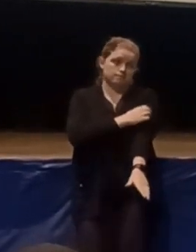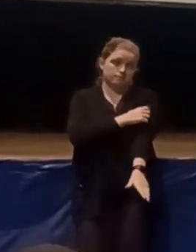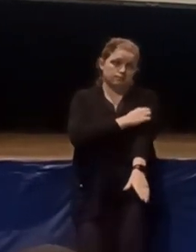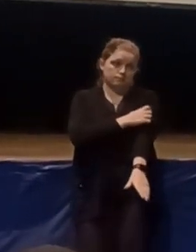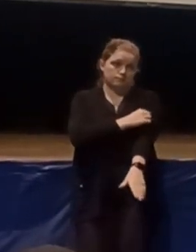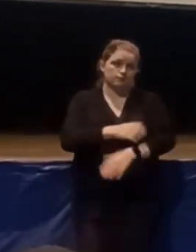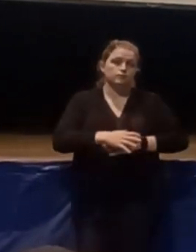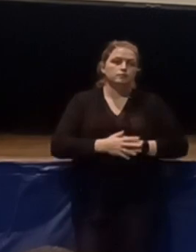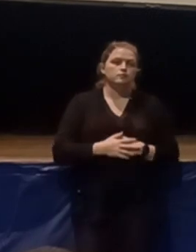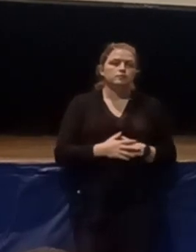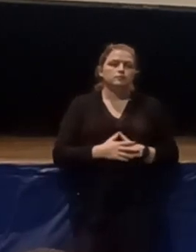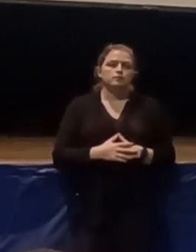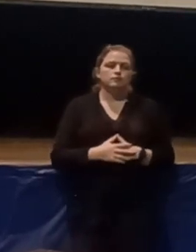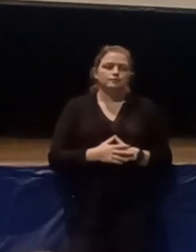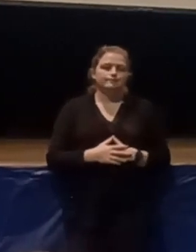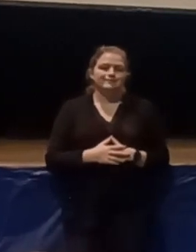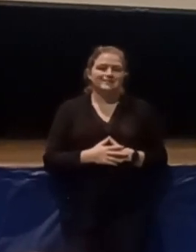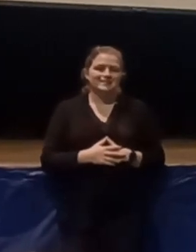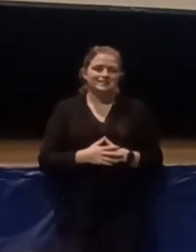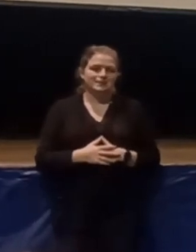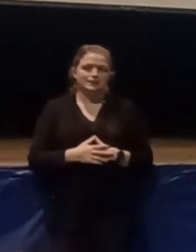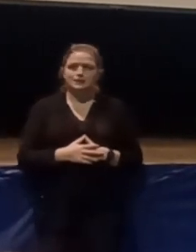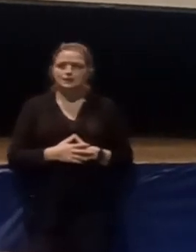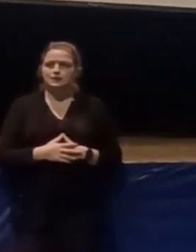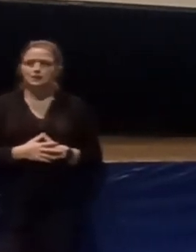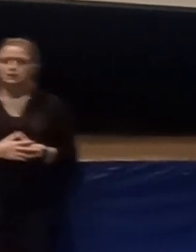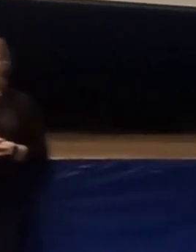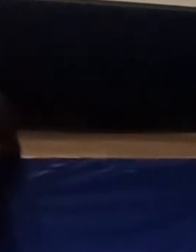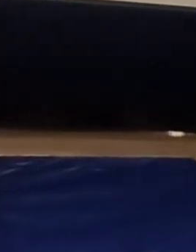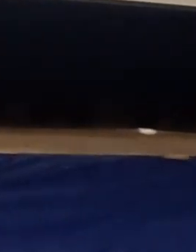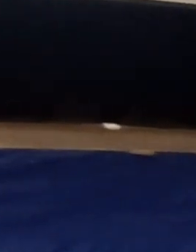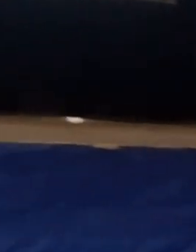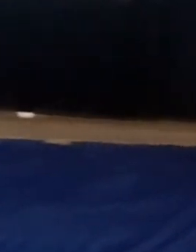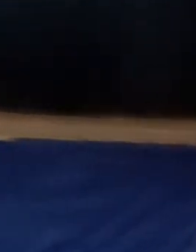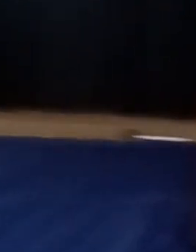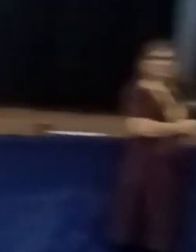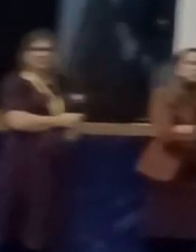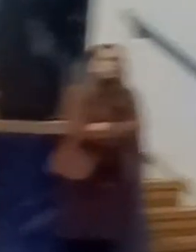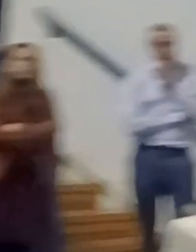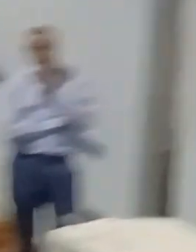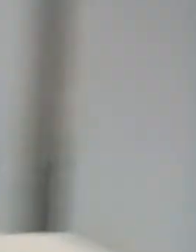right here, and Alan.